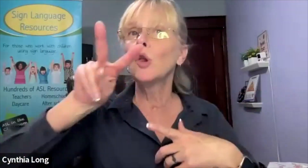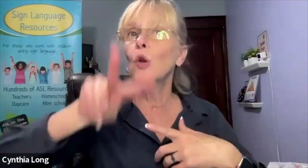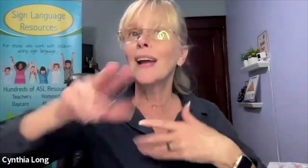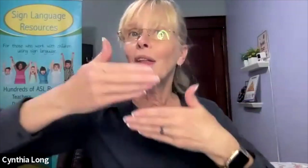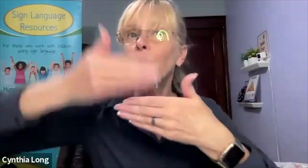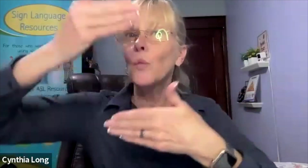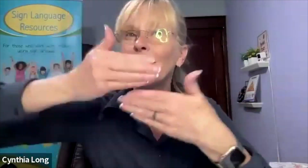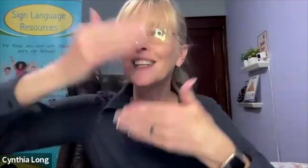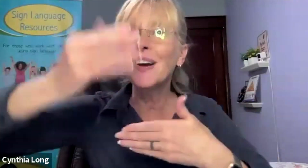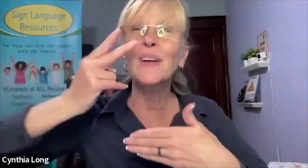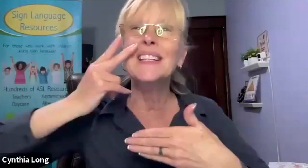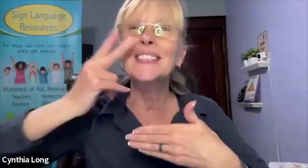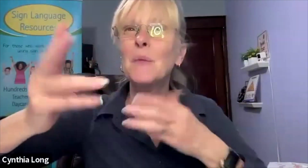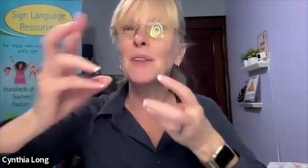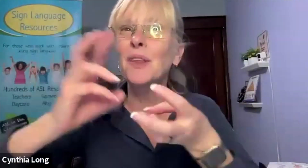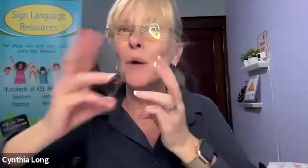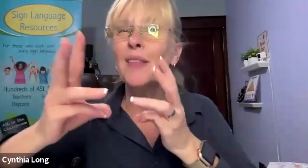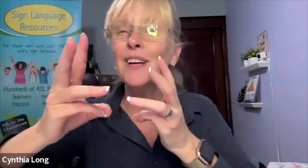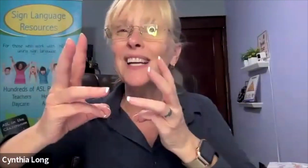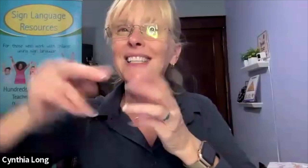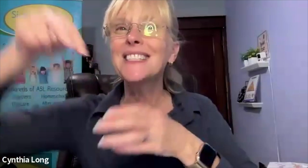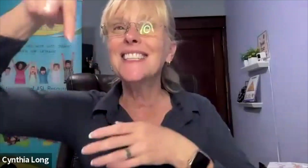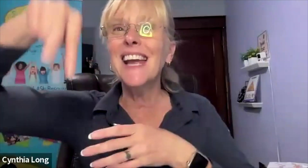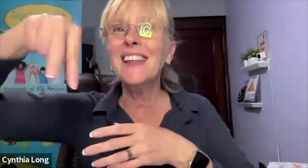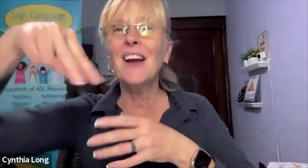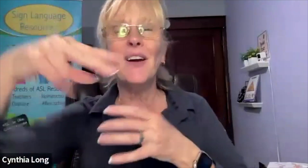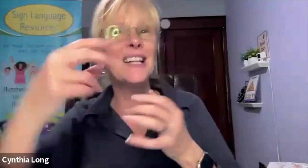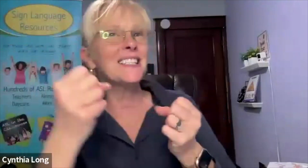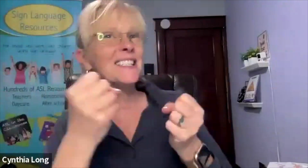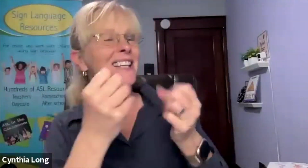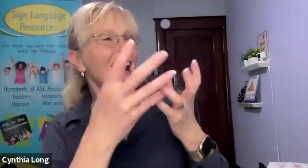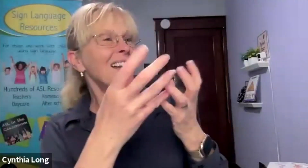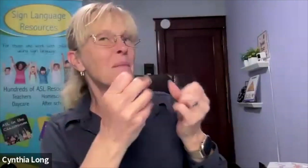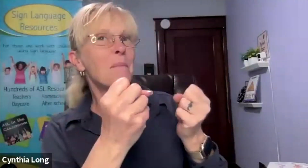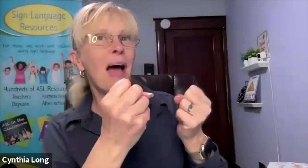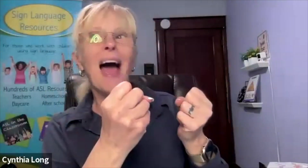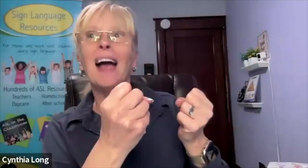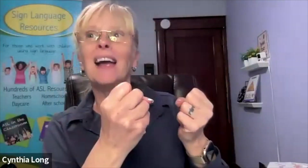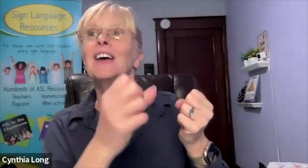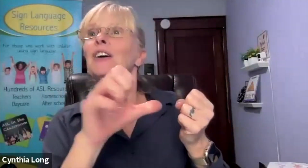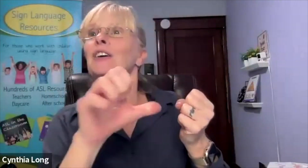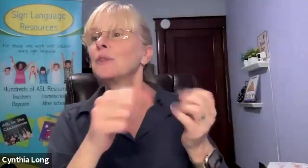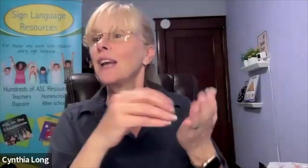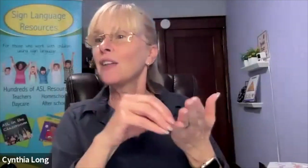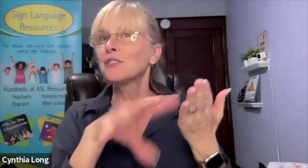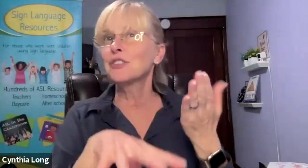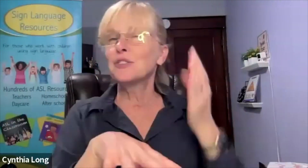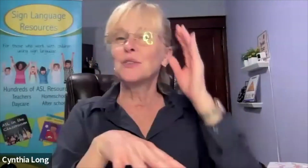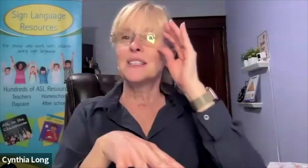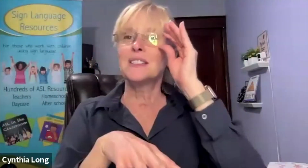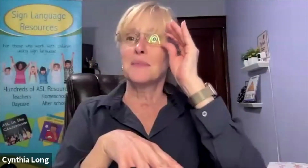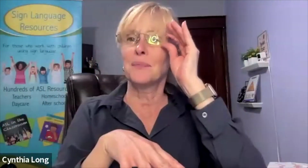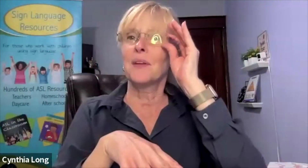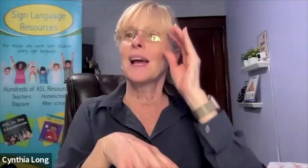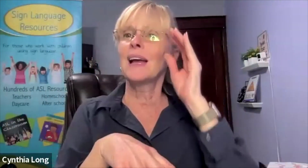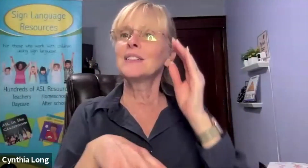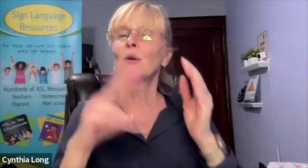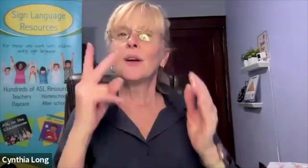look out the window and see what the weather is, stand there and sign it back to the other students. Okay, so if